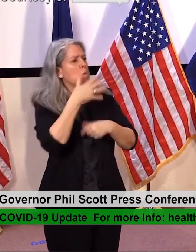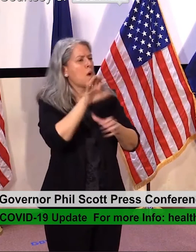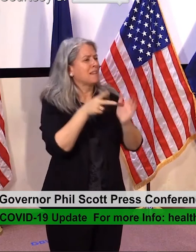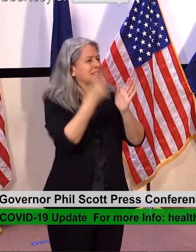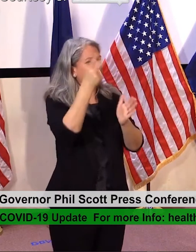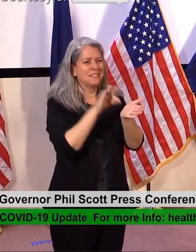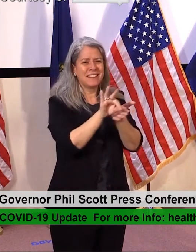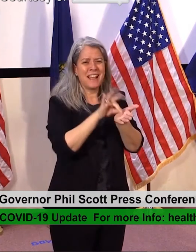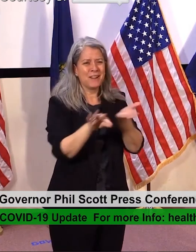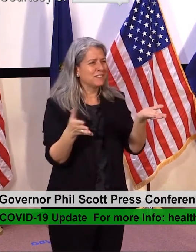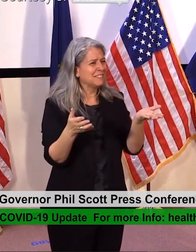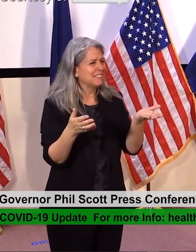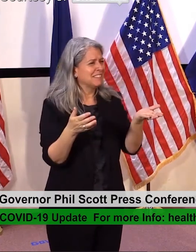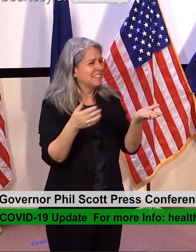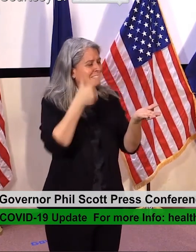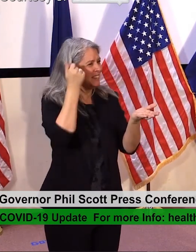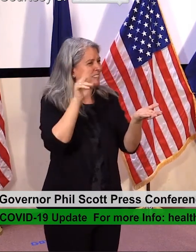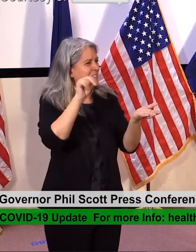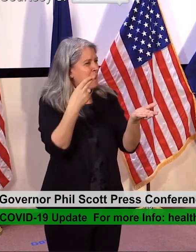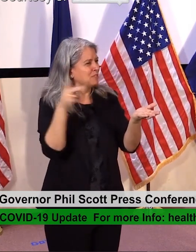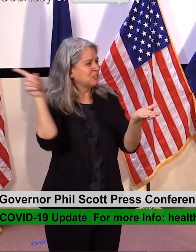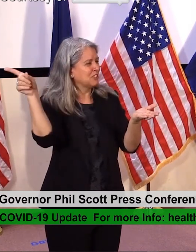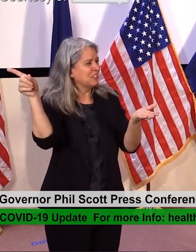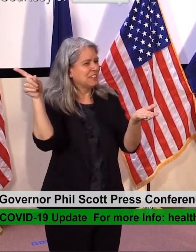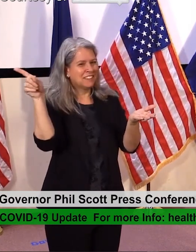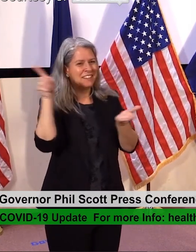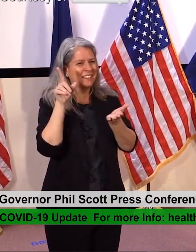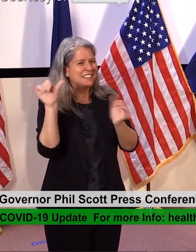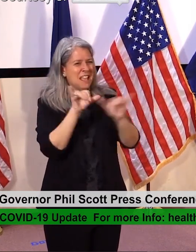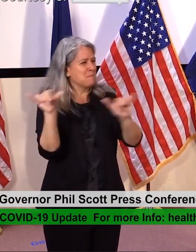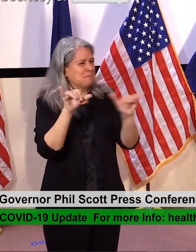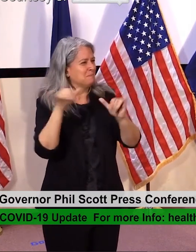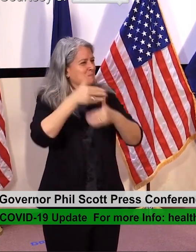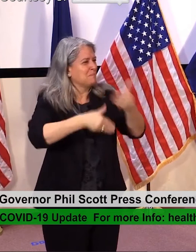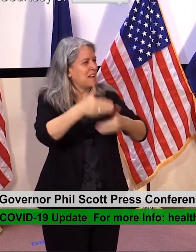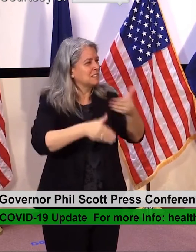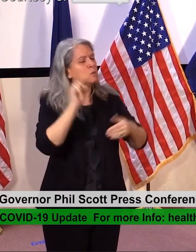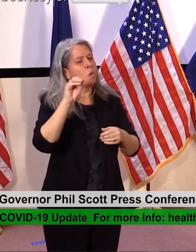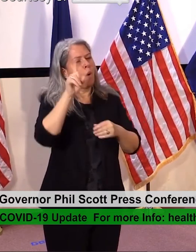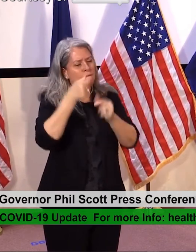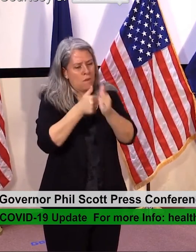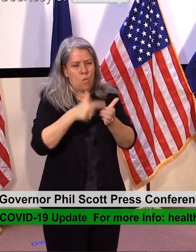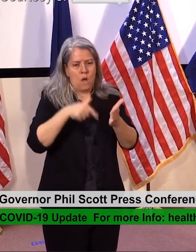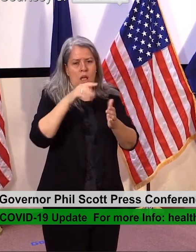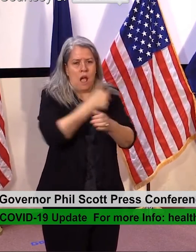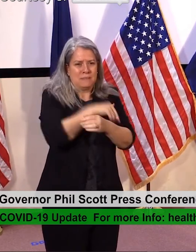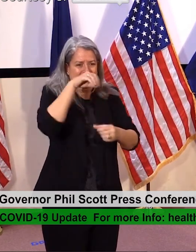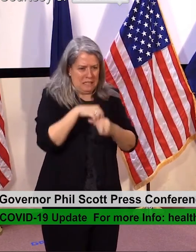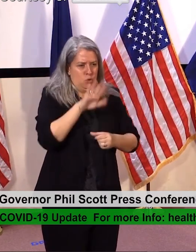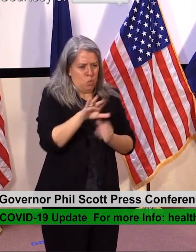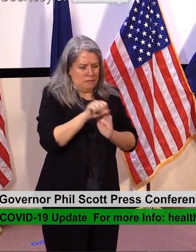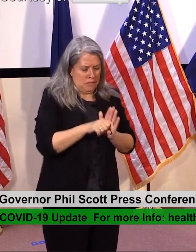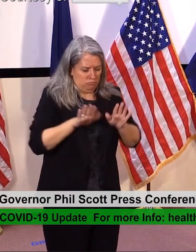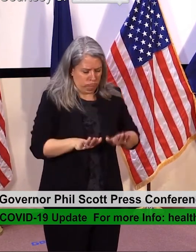double count, given the fact that New Hampshire is looking and doing the same exercise as we are.